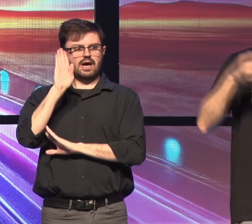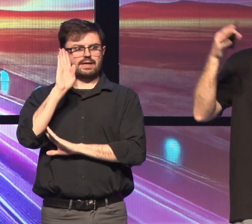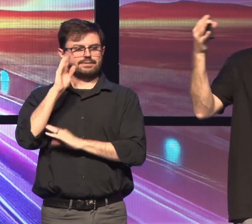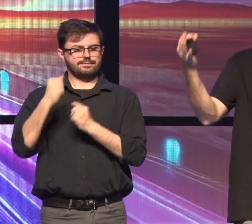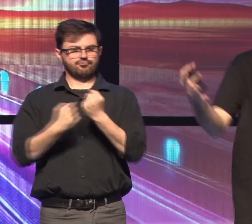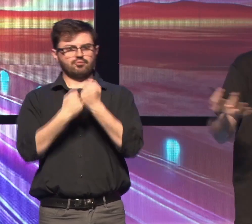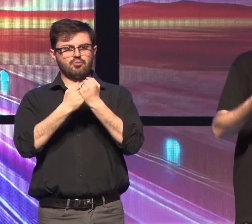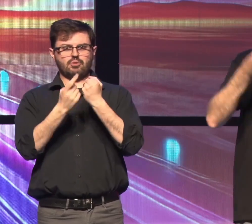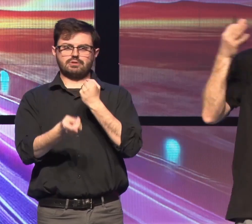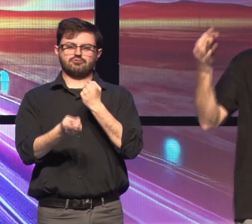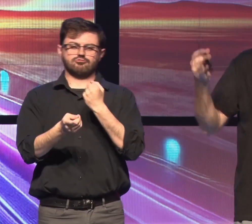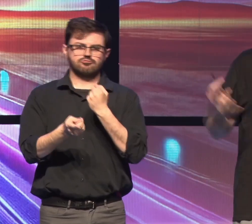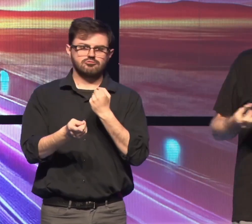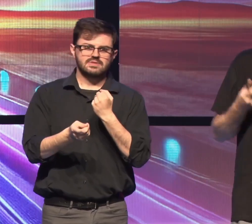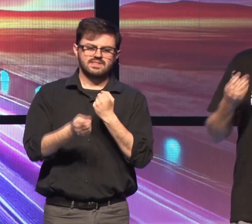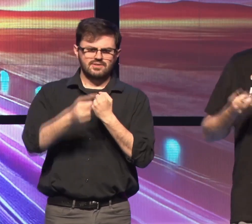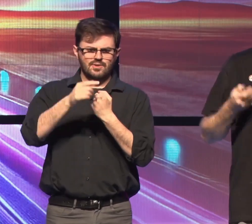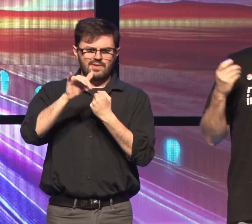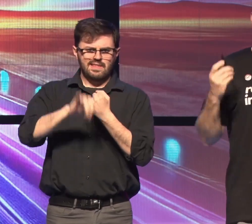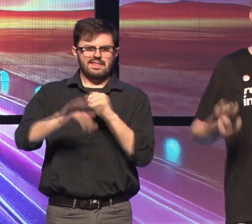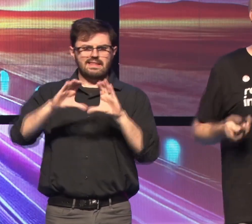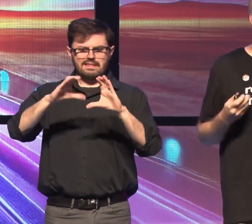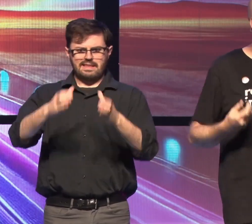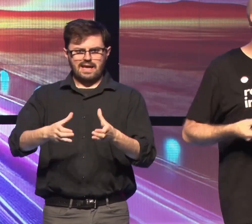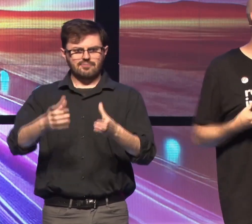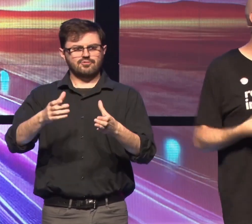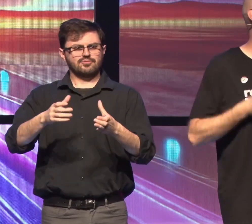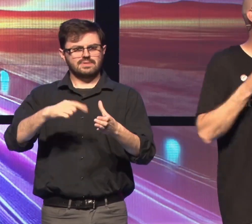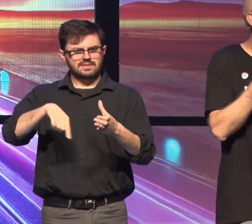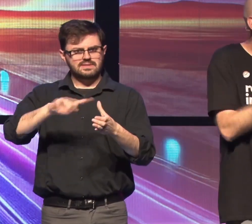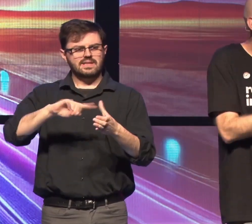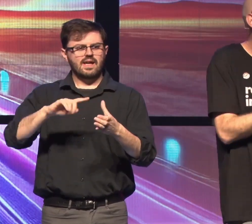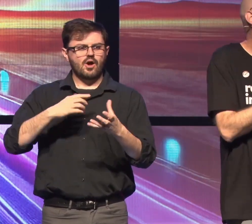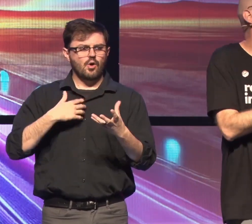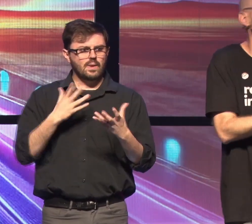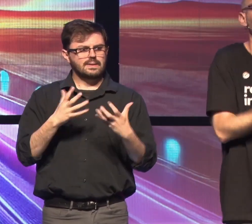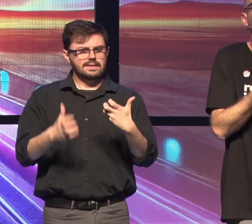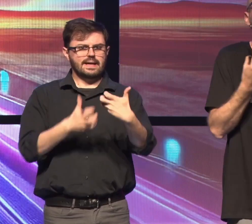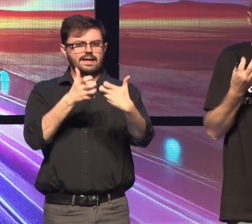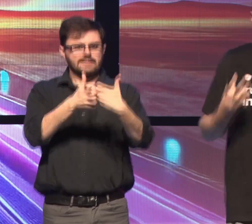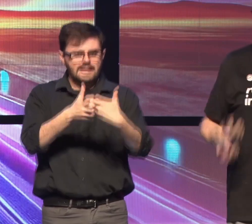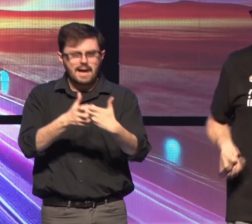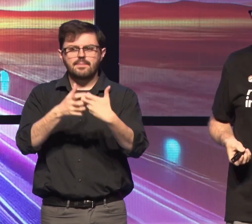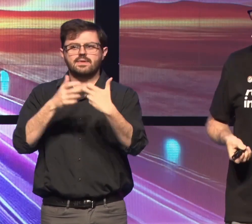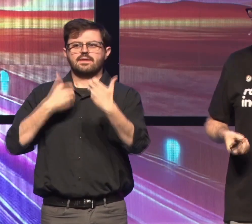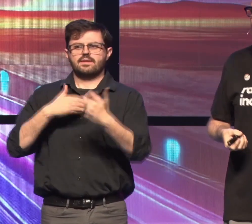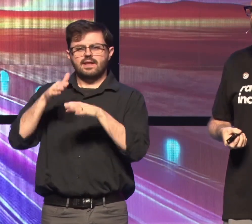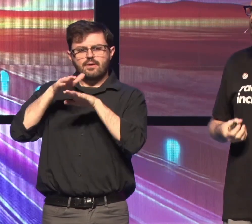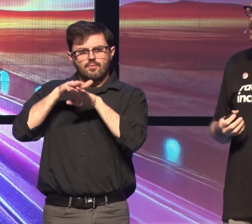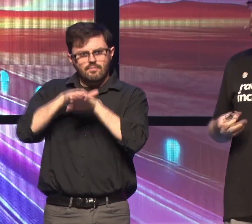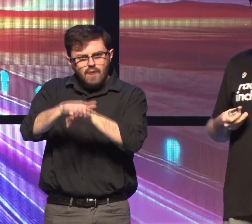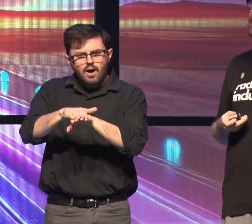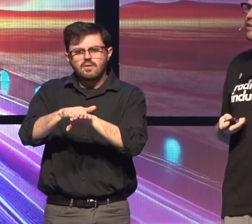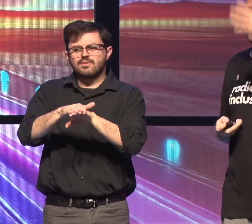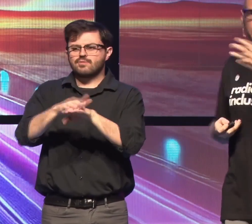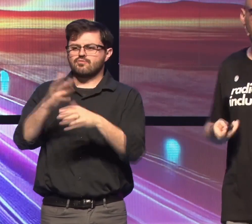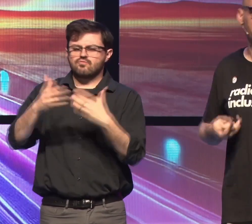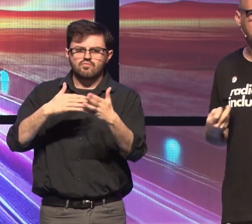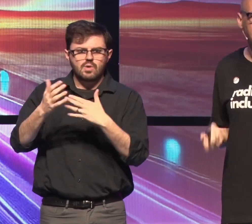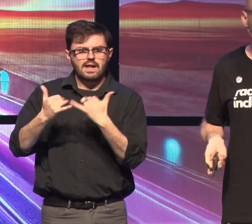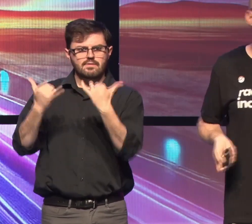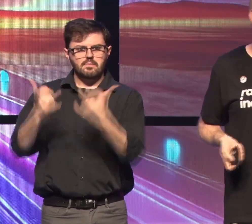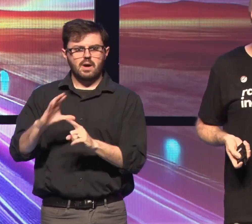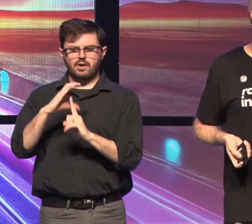going to adapt and align with pretty contemporary cultural ideas of success based upon their vision